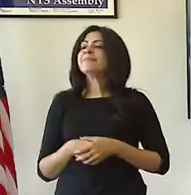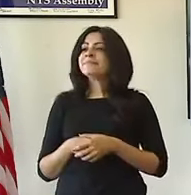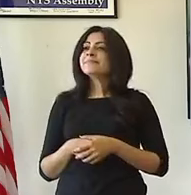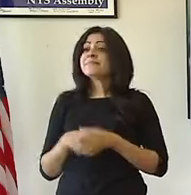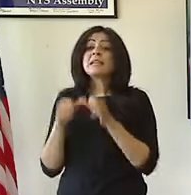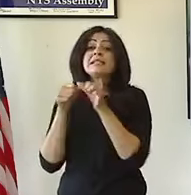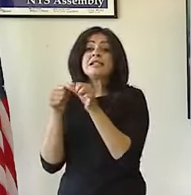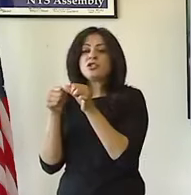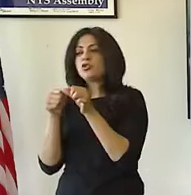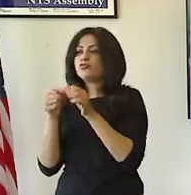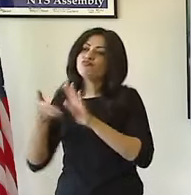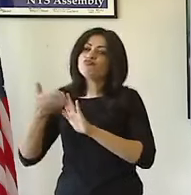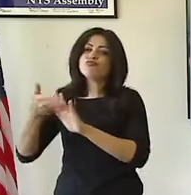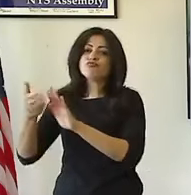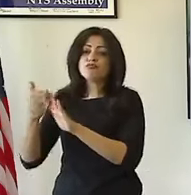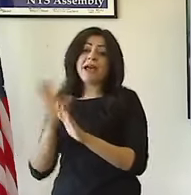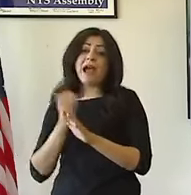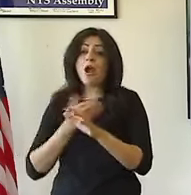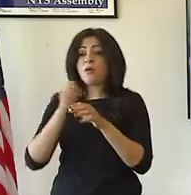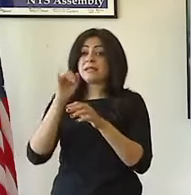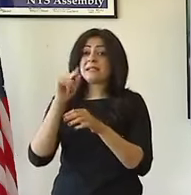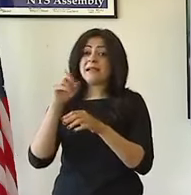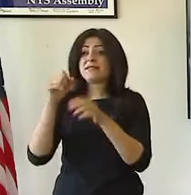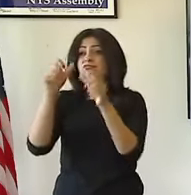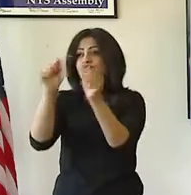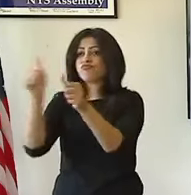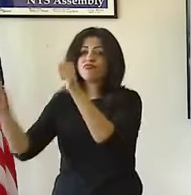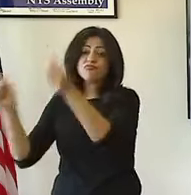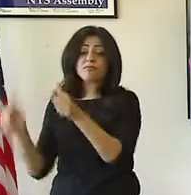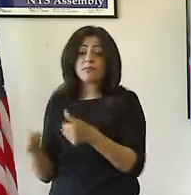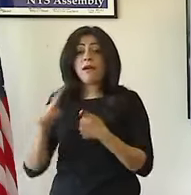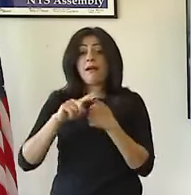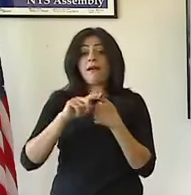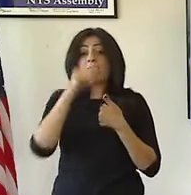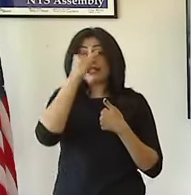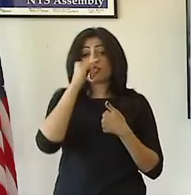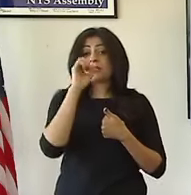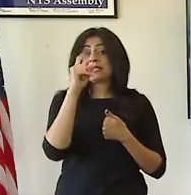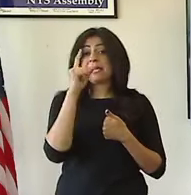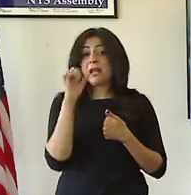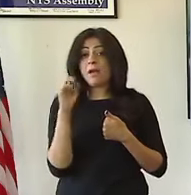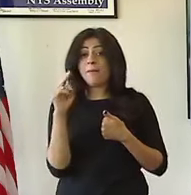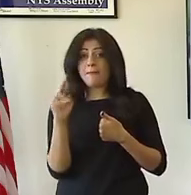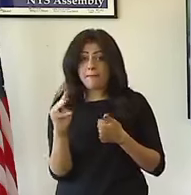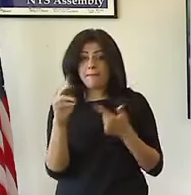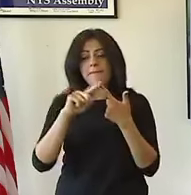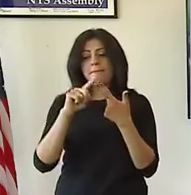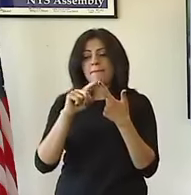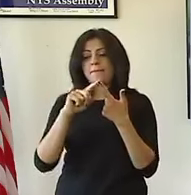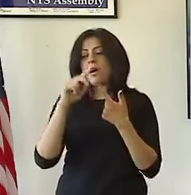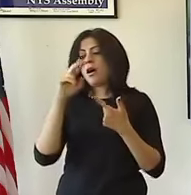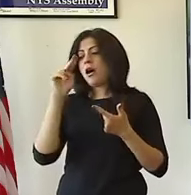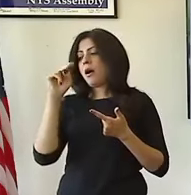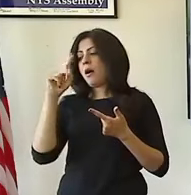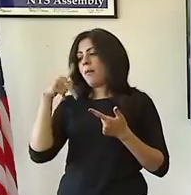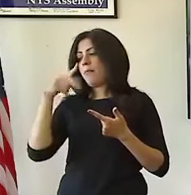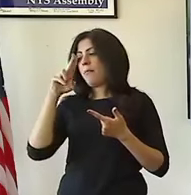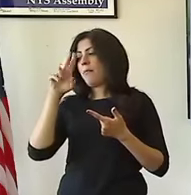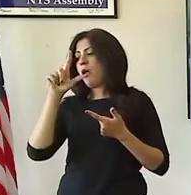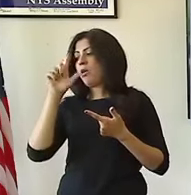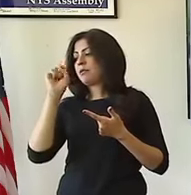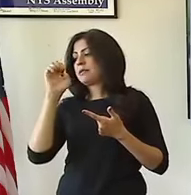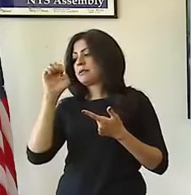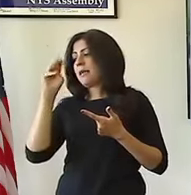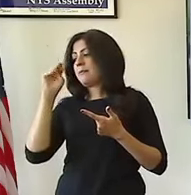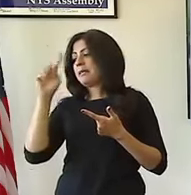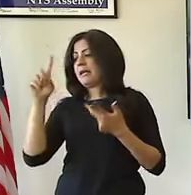We continue to operate our testing sites at Dutchess Stadium, Pulse MD, Mid-Hudson Regional Hospital, and then